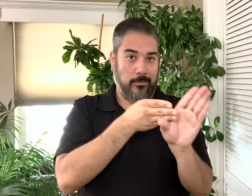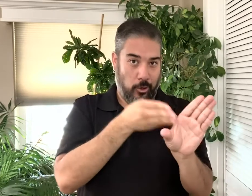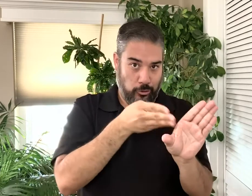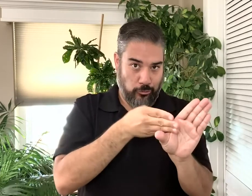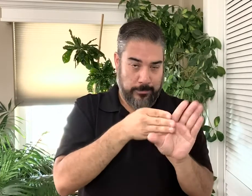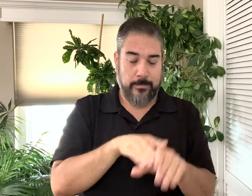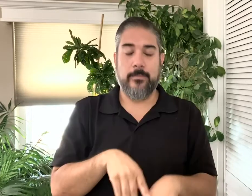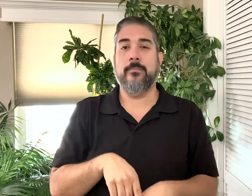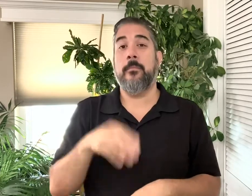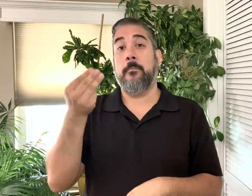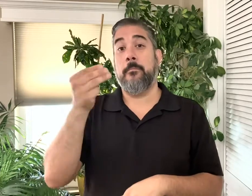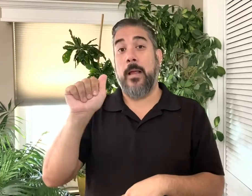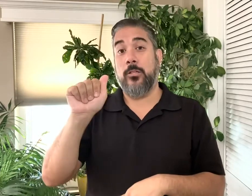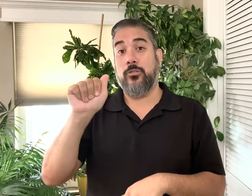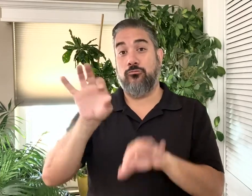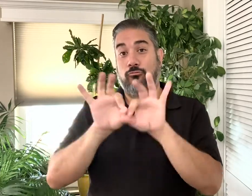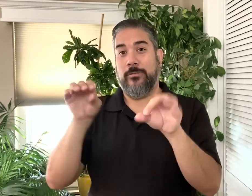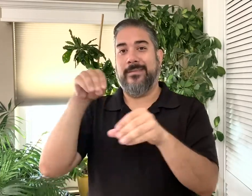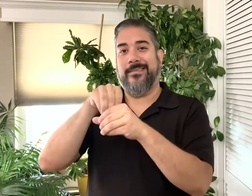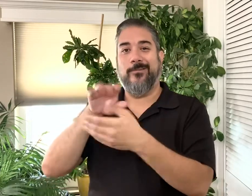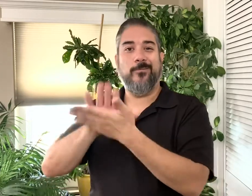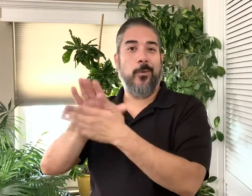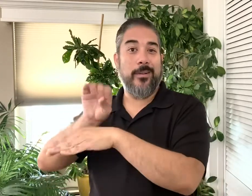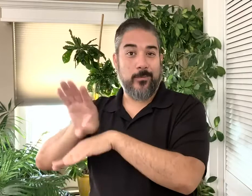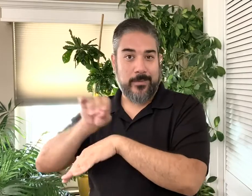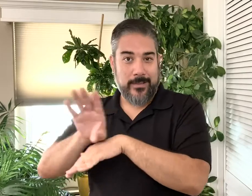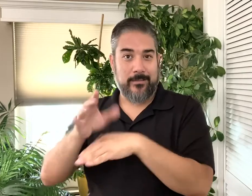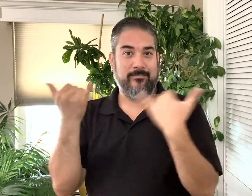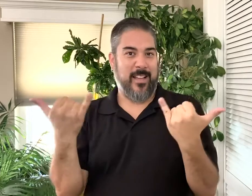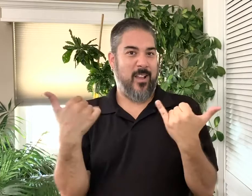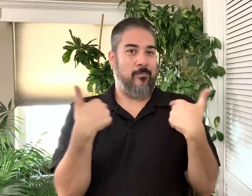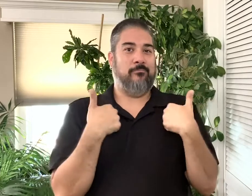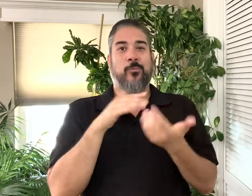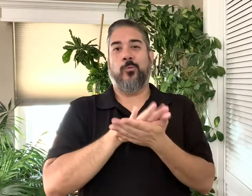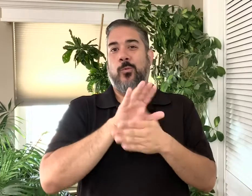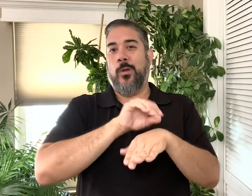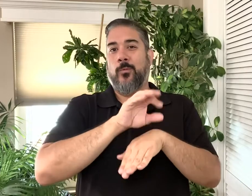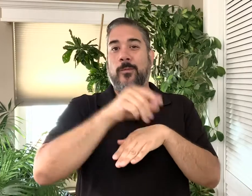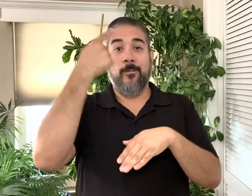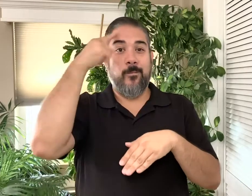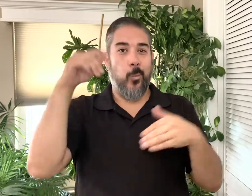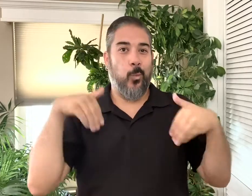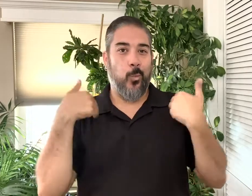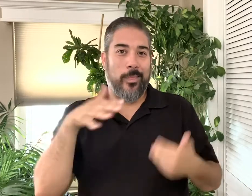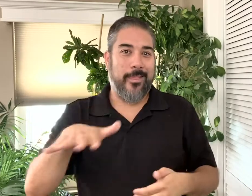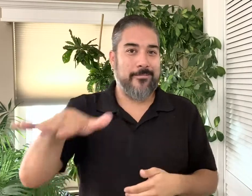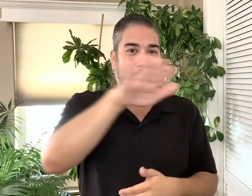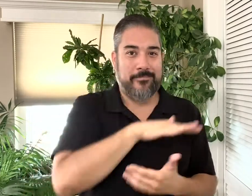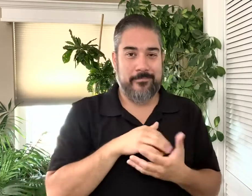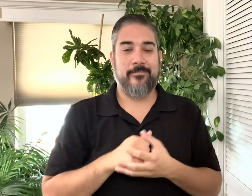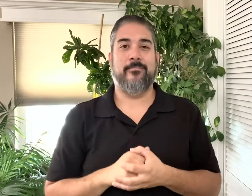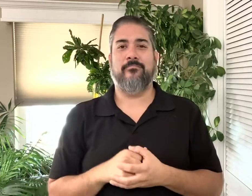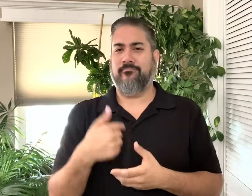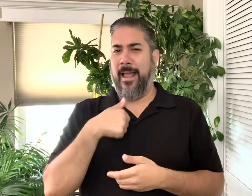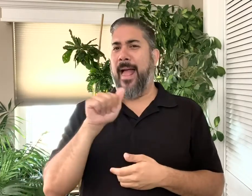I have a bachelor's degree in psychology and a master's degree in school counseling. I'm currently a school counselor for youth.